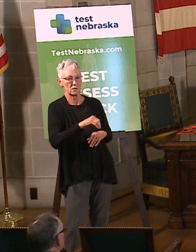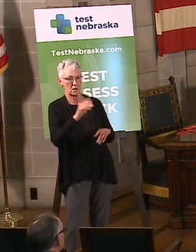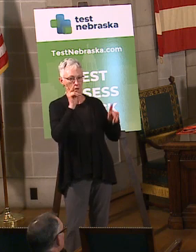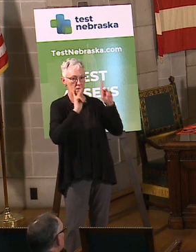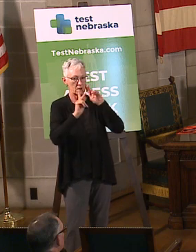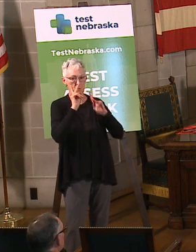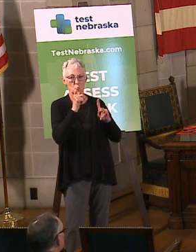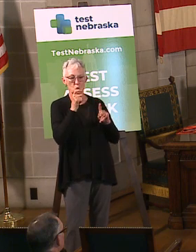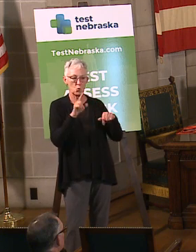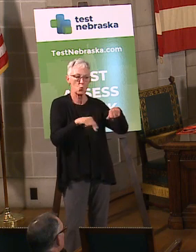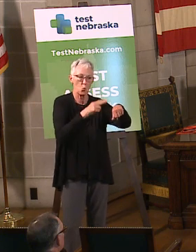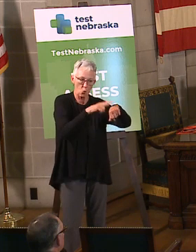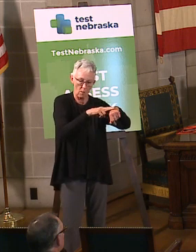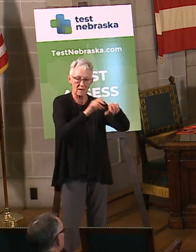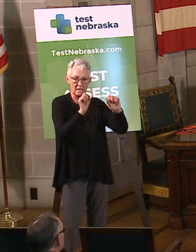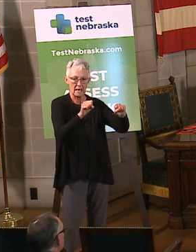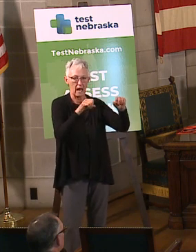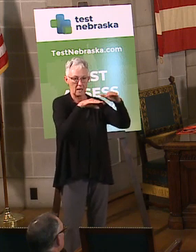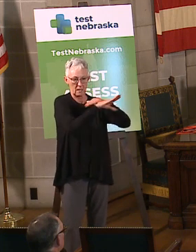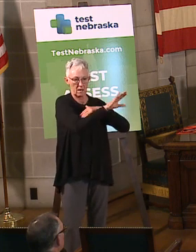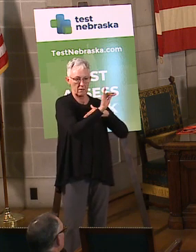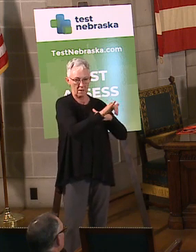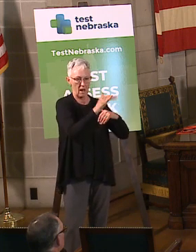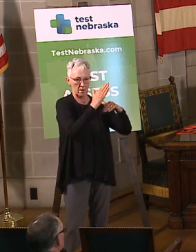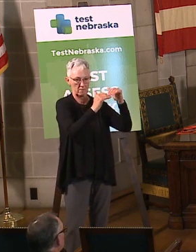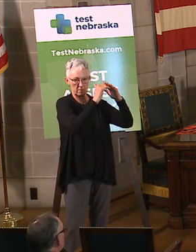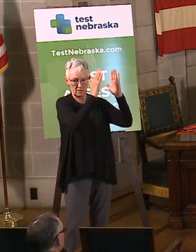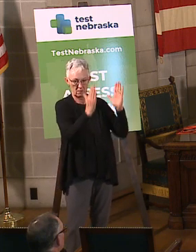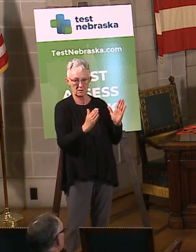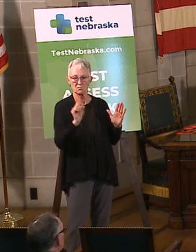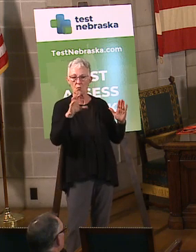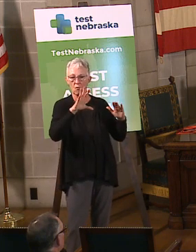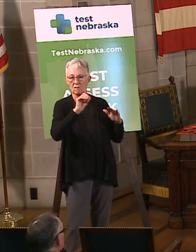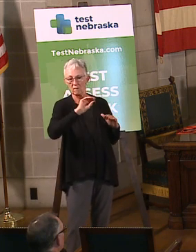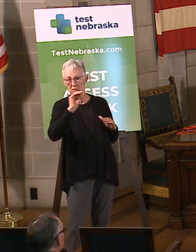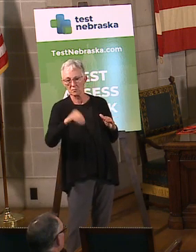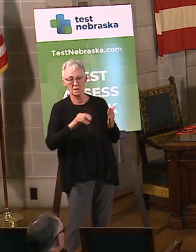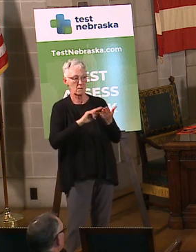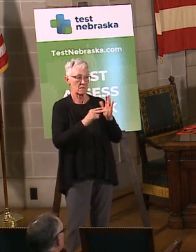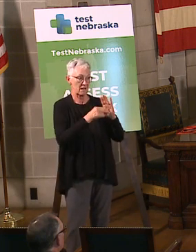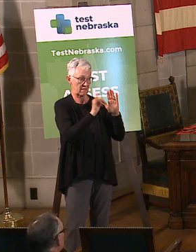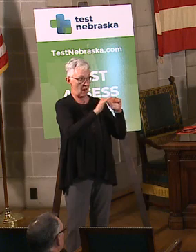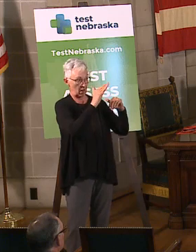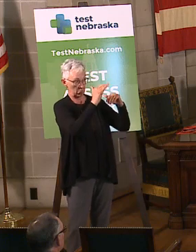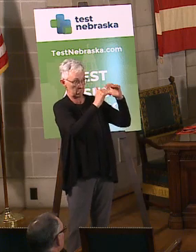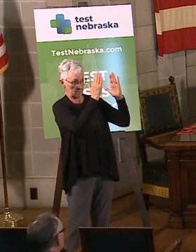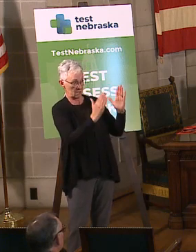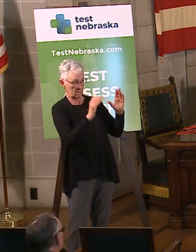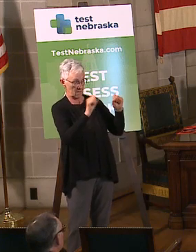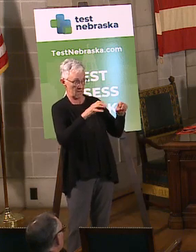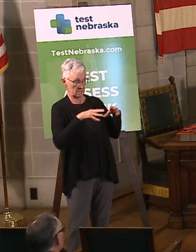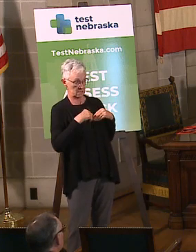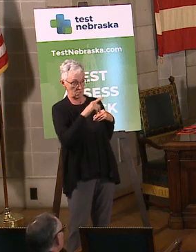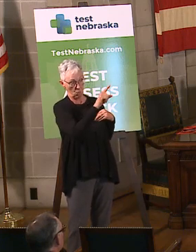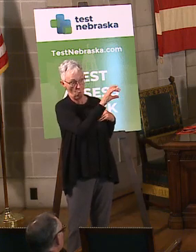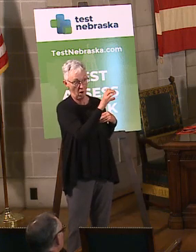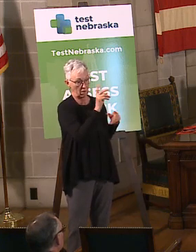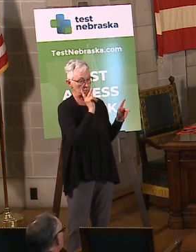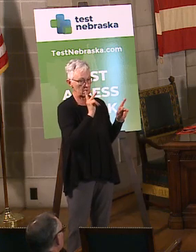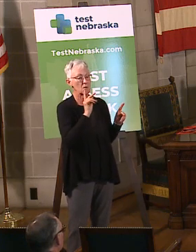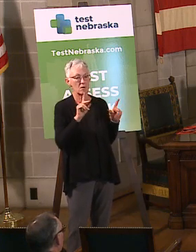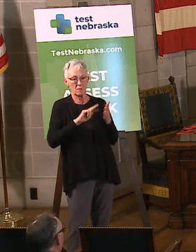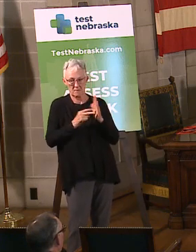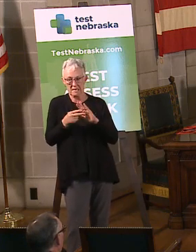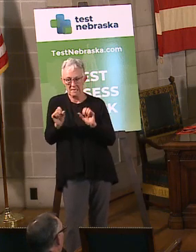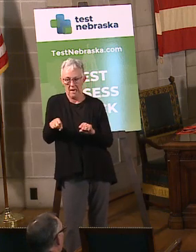occupancy. So 25 people or 50% of their rated occupancy. But again, same sort of rules that we talked about before. You know, when